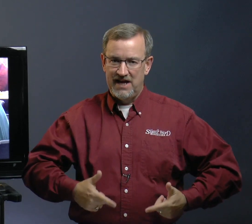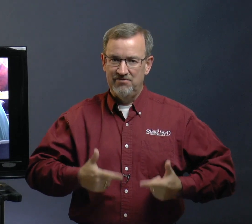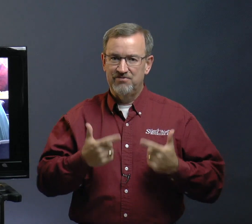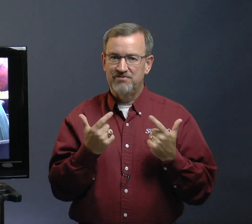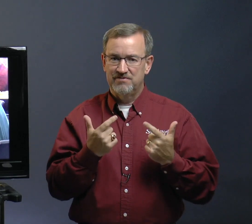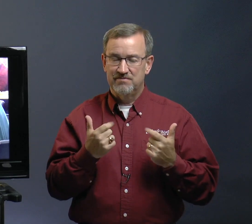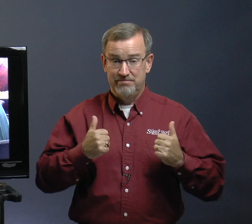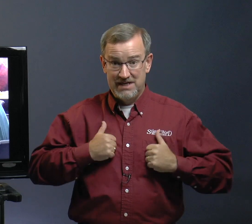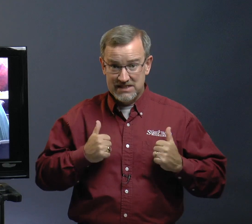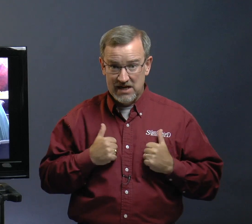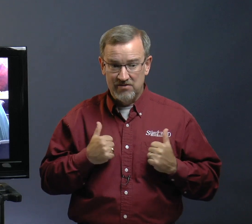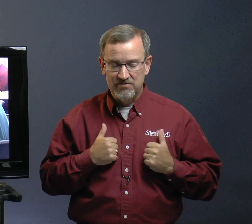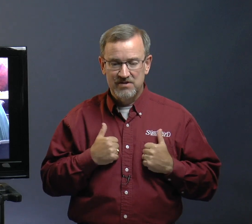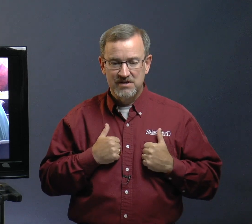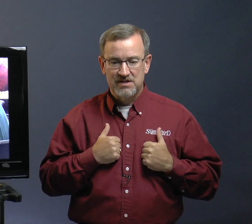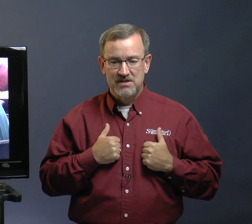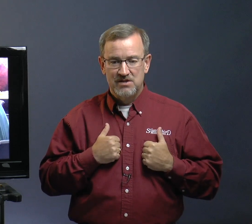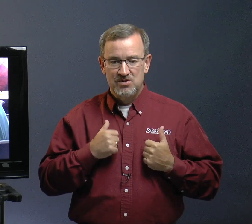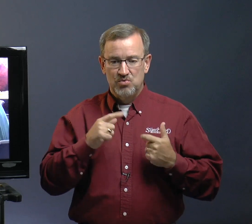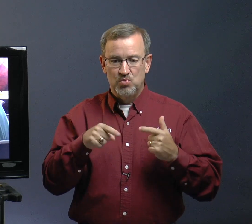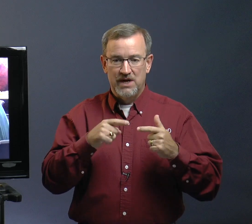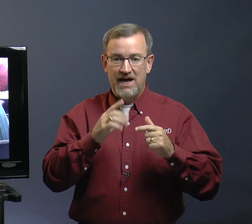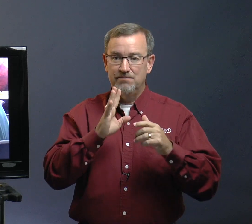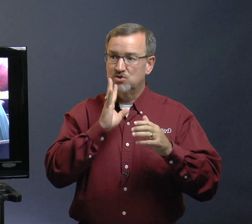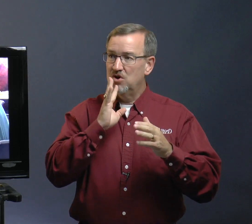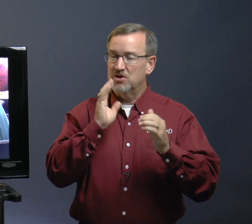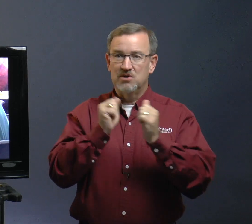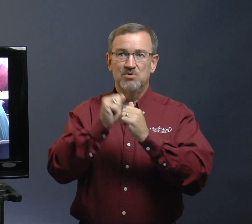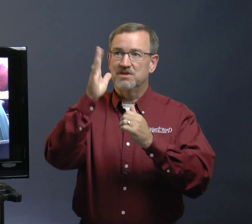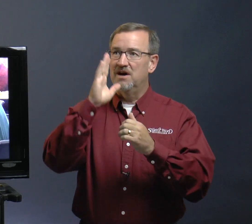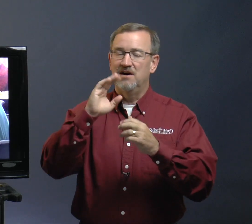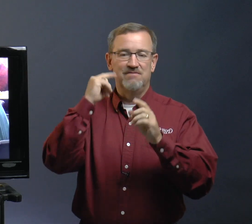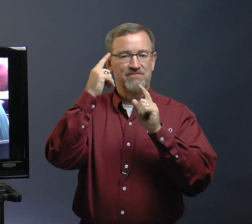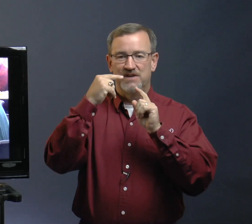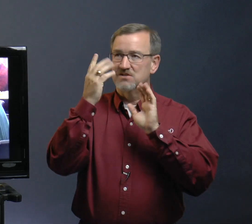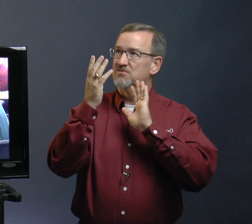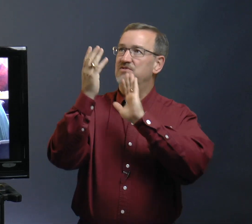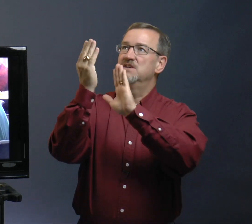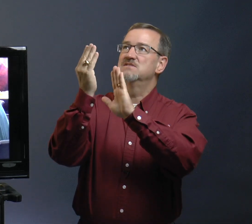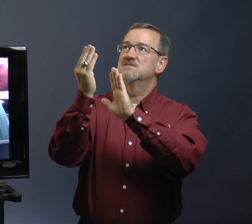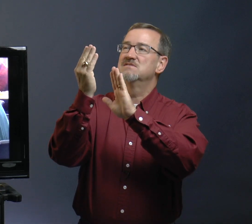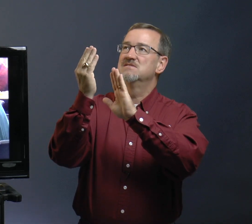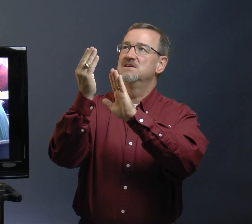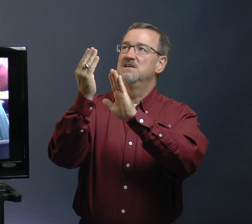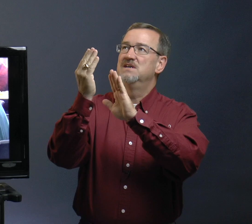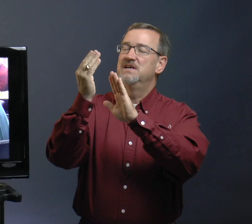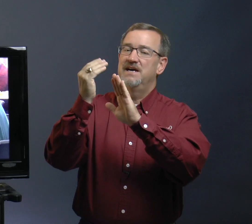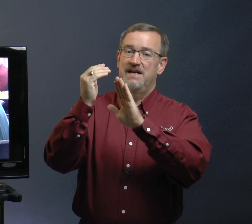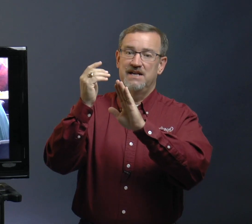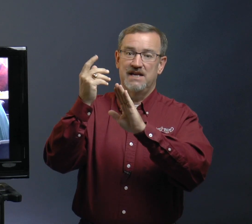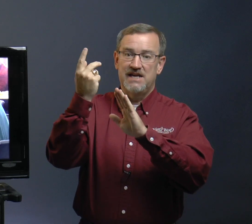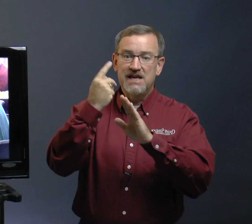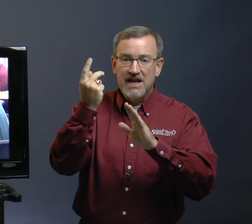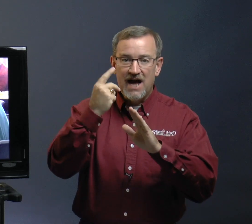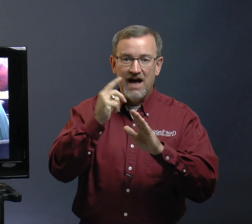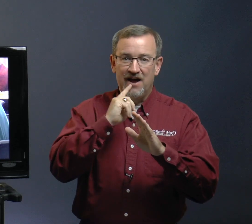life myself when I'm talking with God face to face. And He and I are